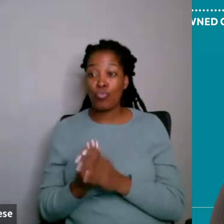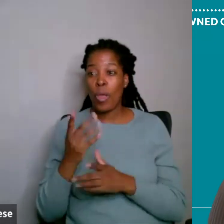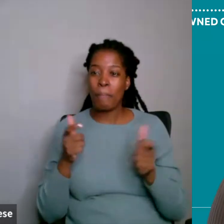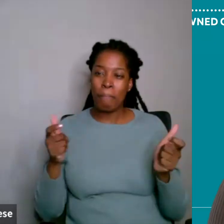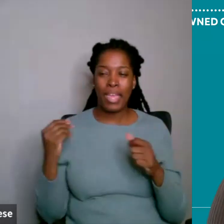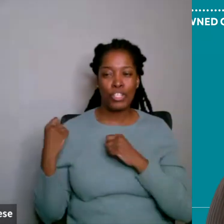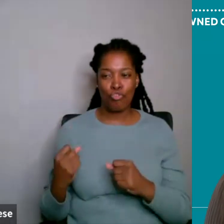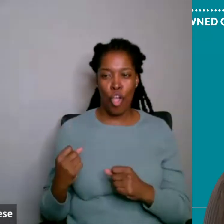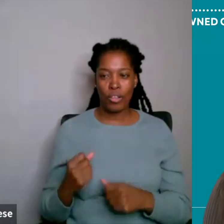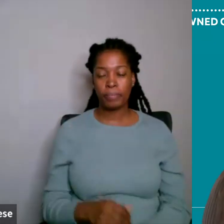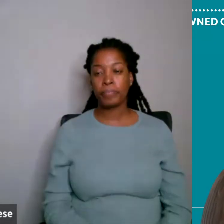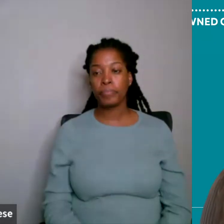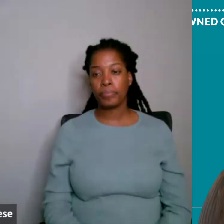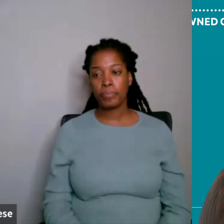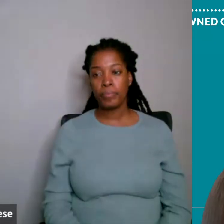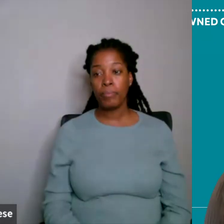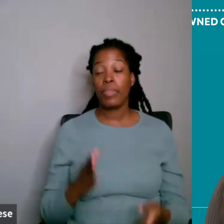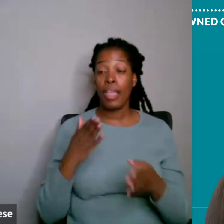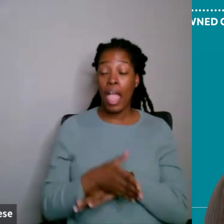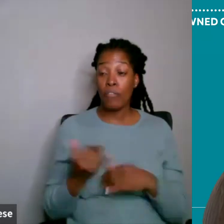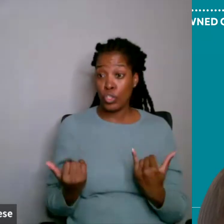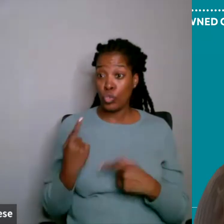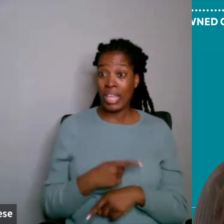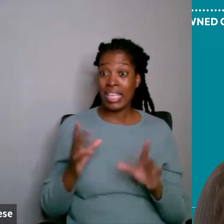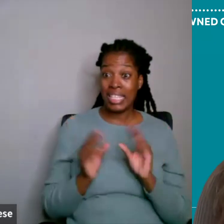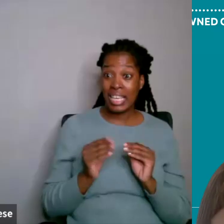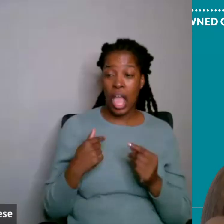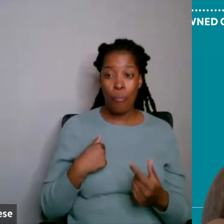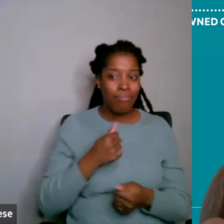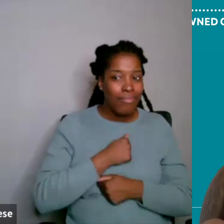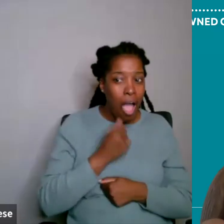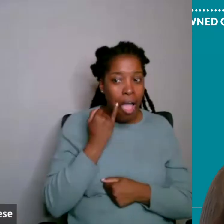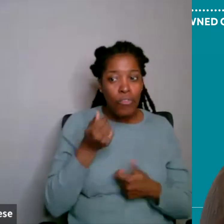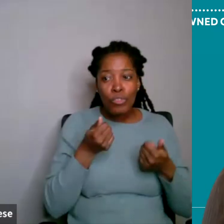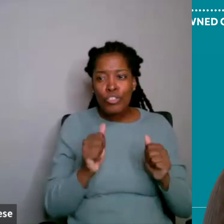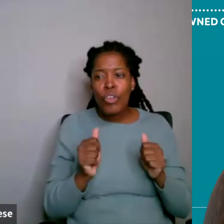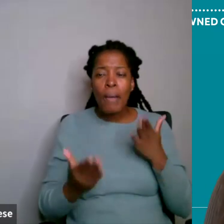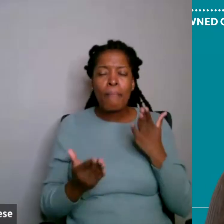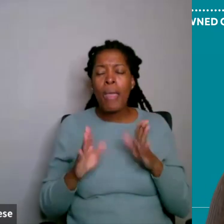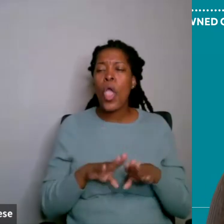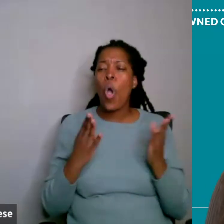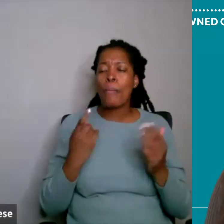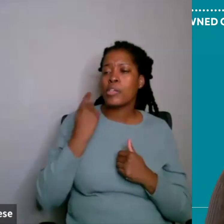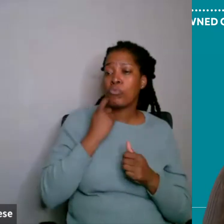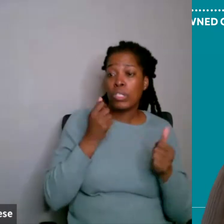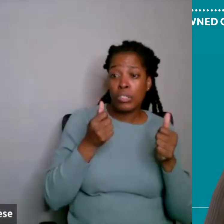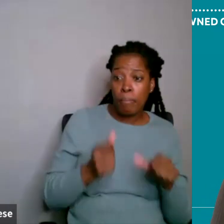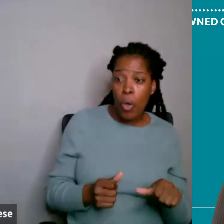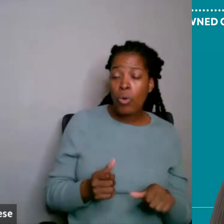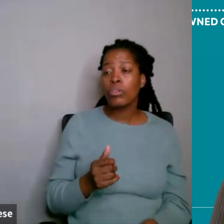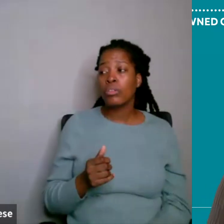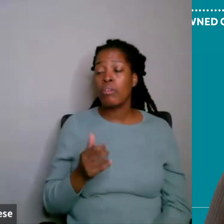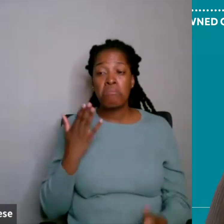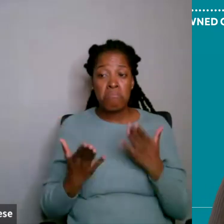After today's session, I'd love if you would try opening maybe a recent post, or maybe just try drawing